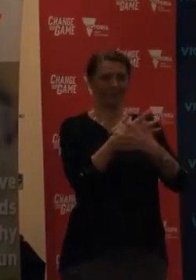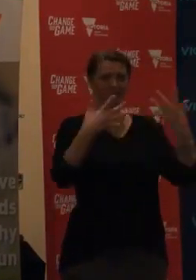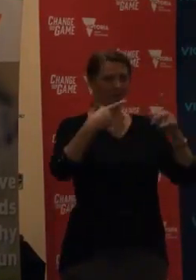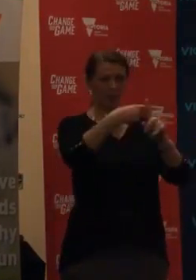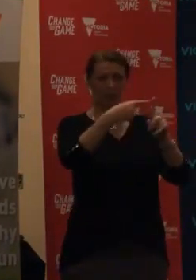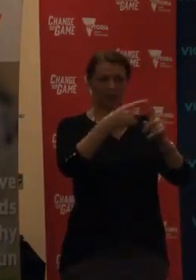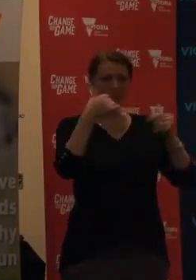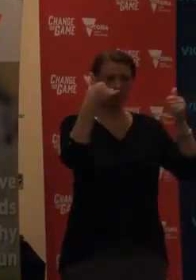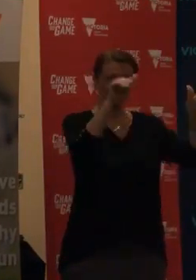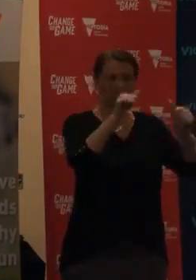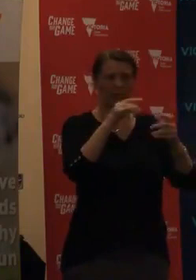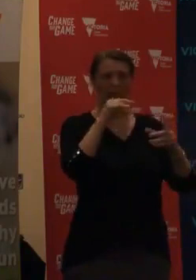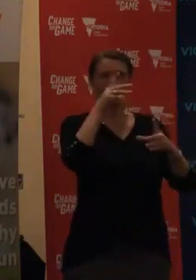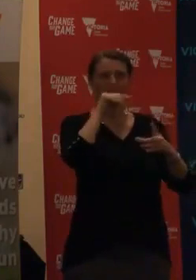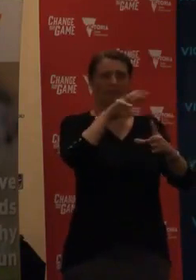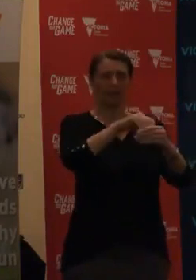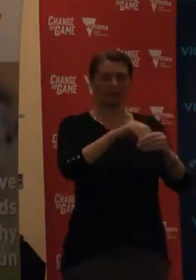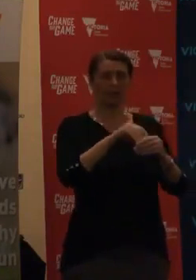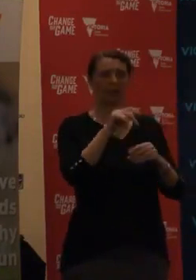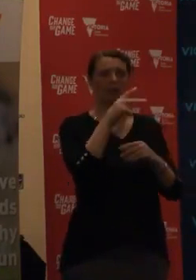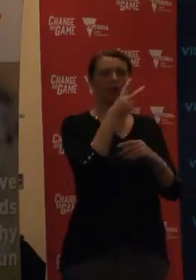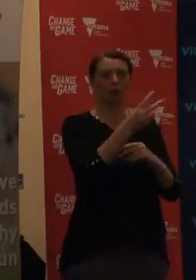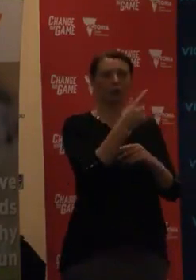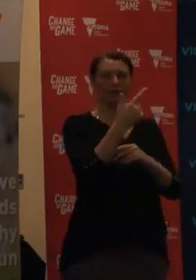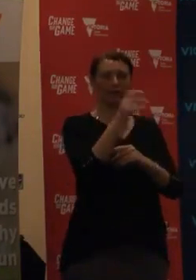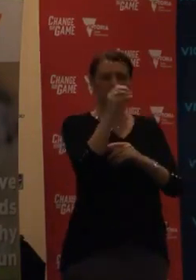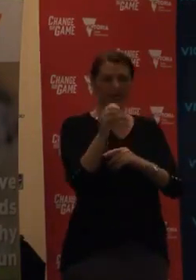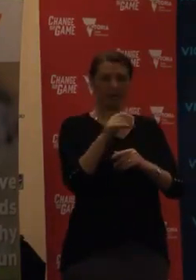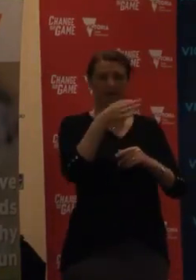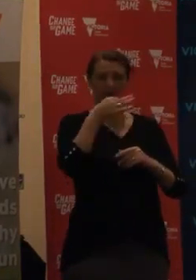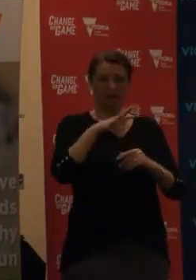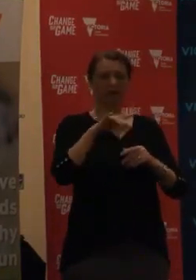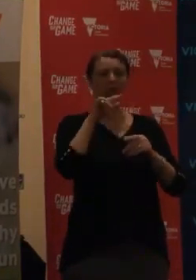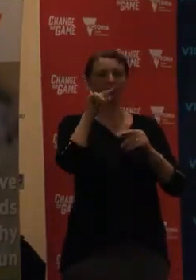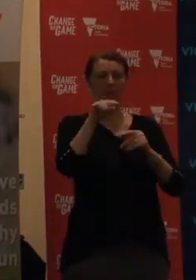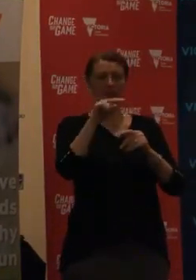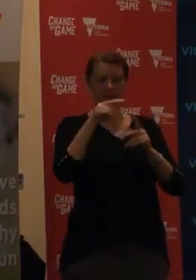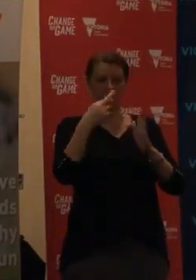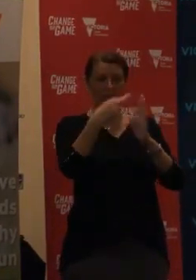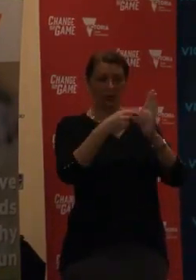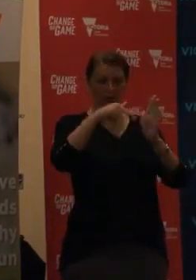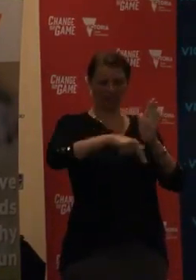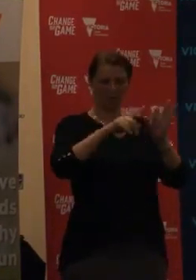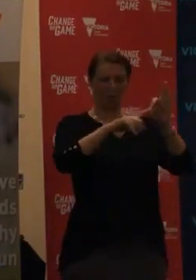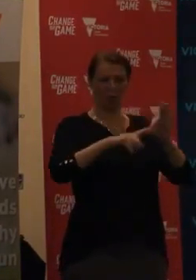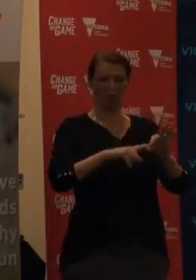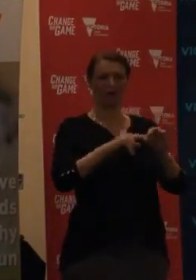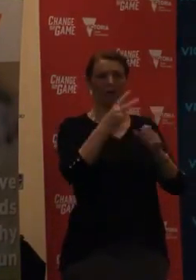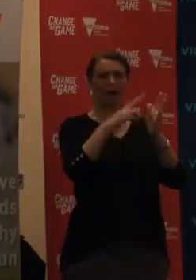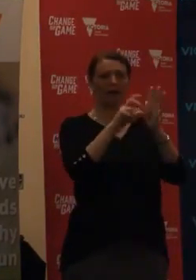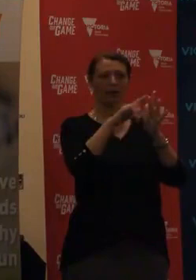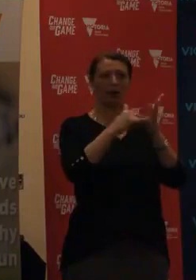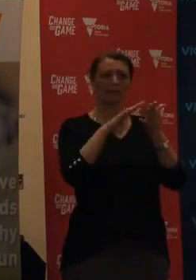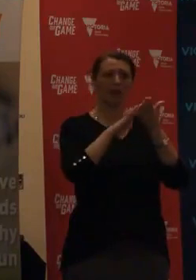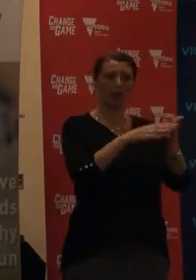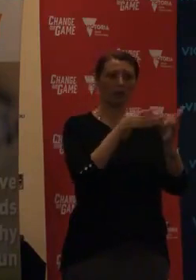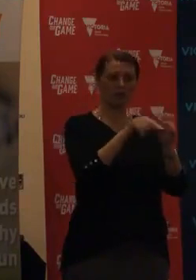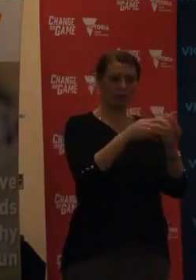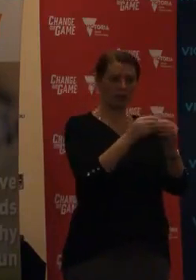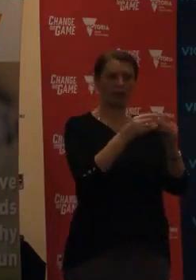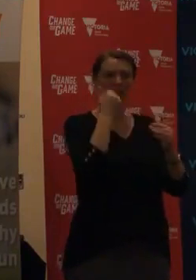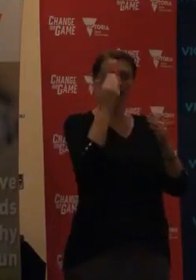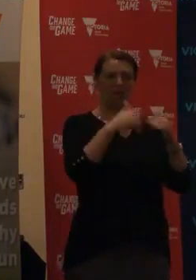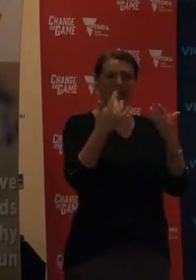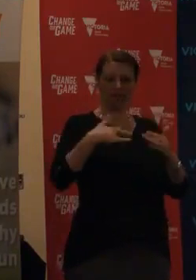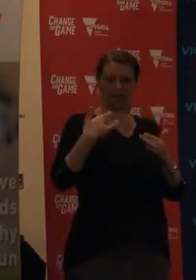positive. 72% of participants aged 25 and over reported for this quarter that the NDIS had helped them with daily living